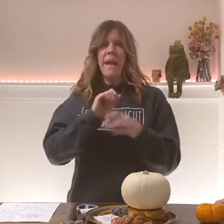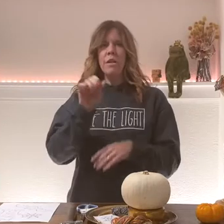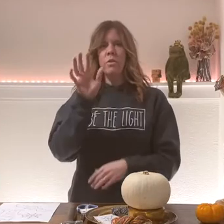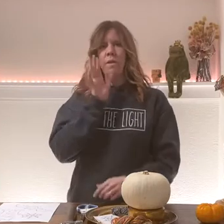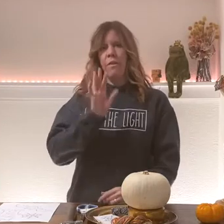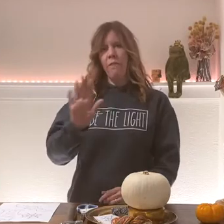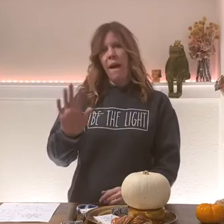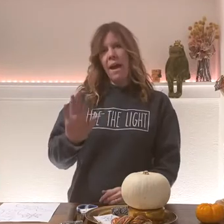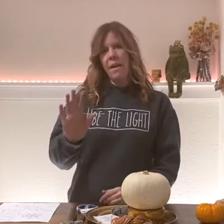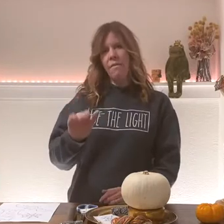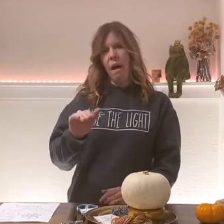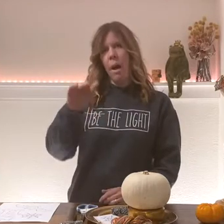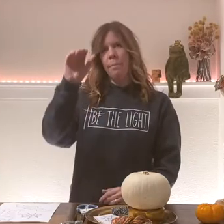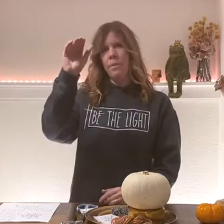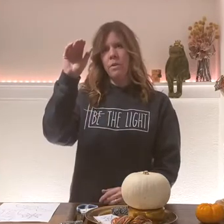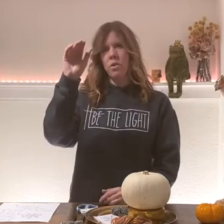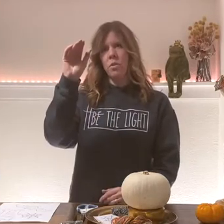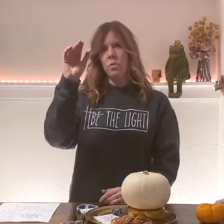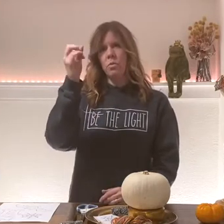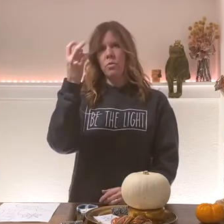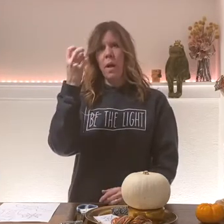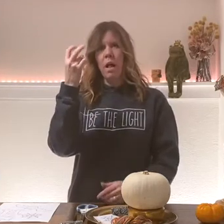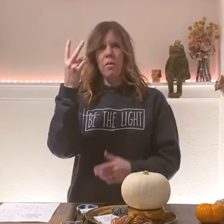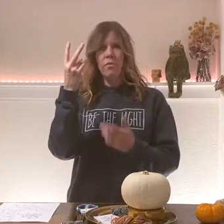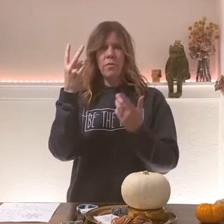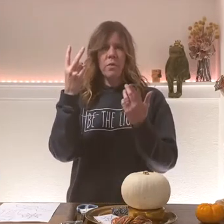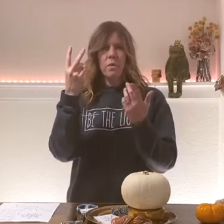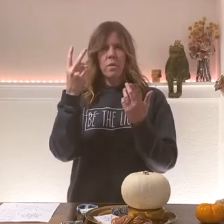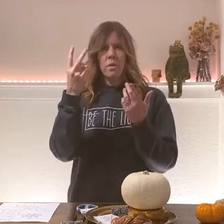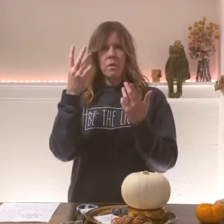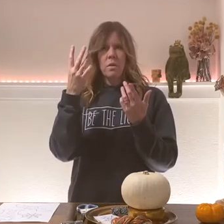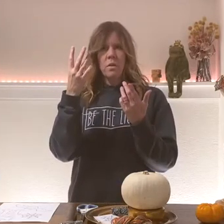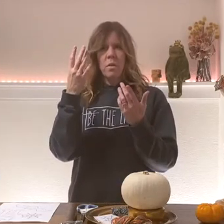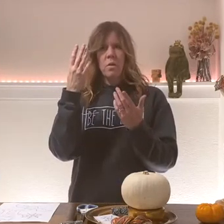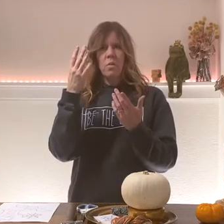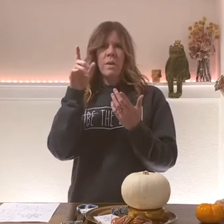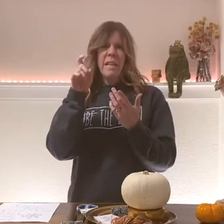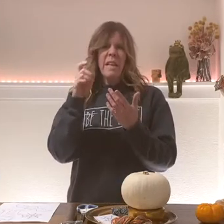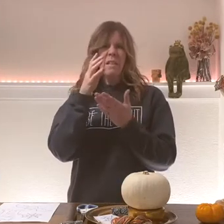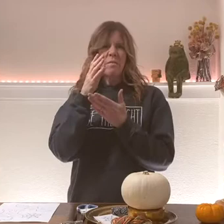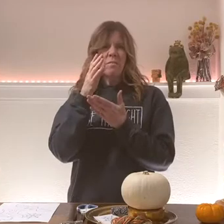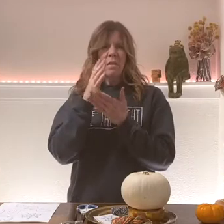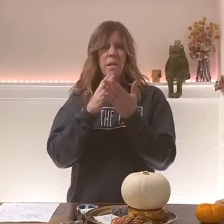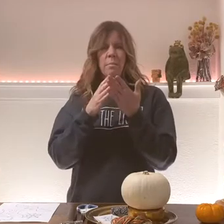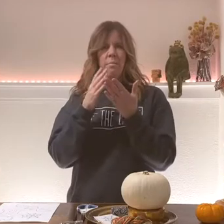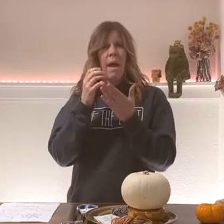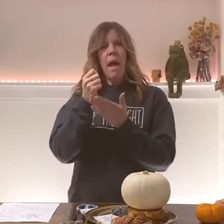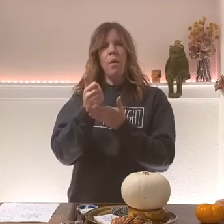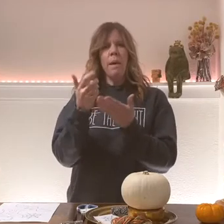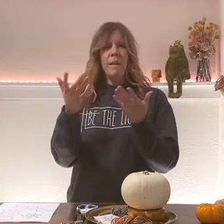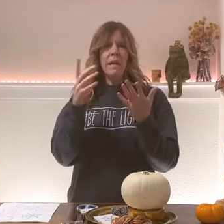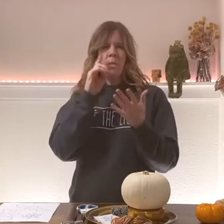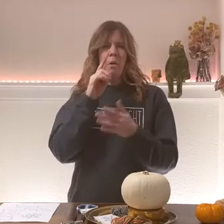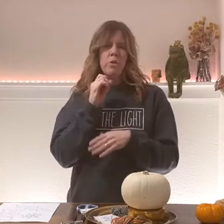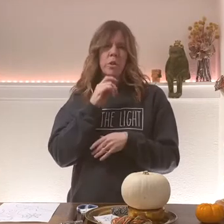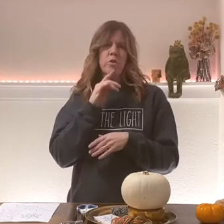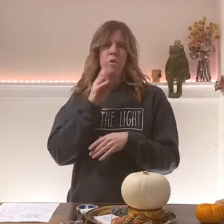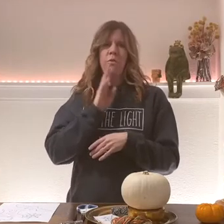of like 5 up to 12 would need some help. I mean, I suppose you could do 4,